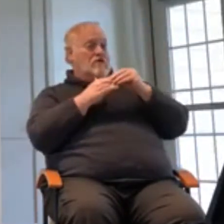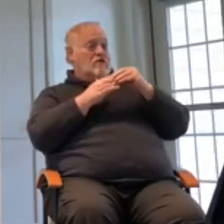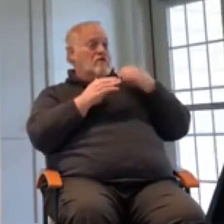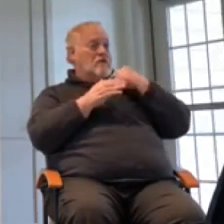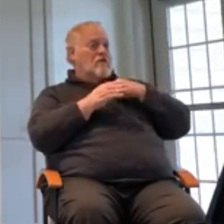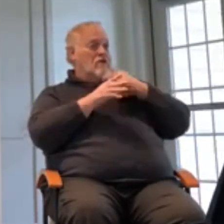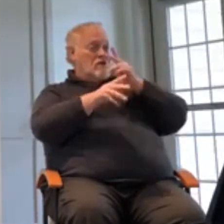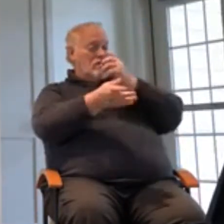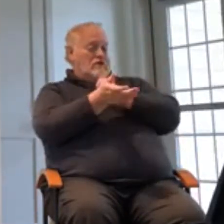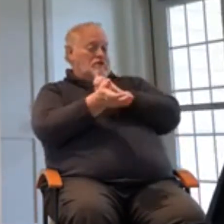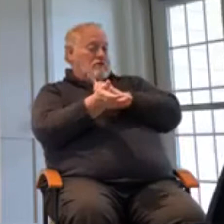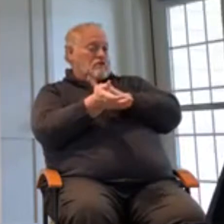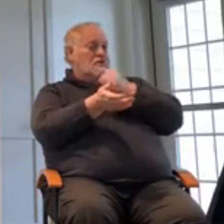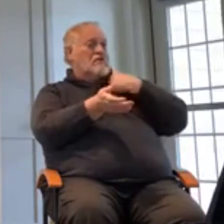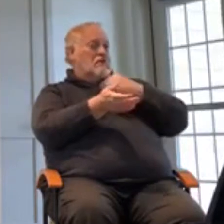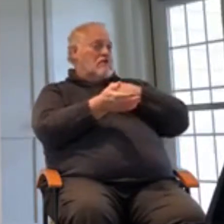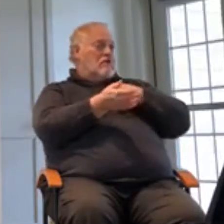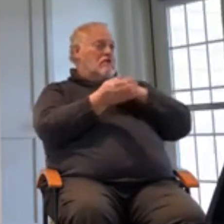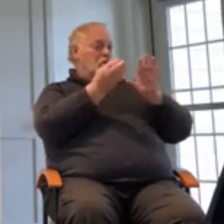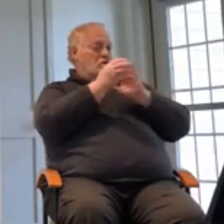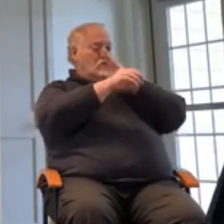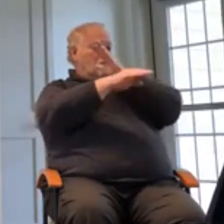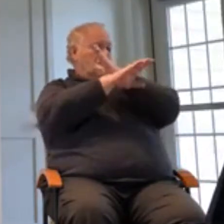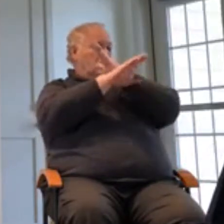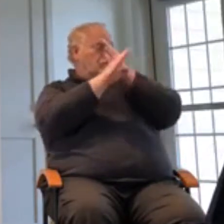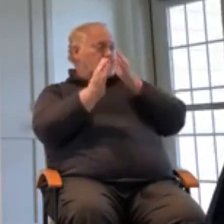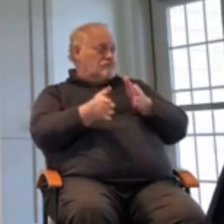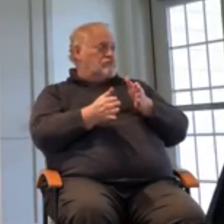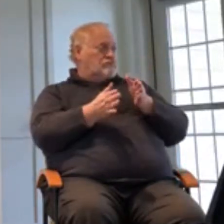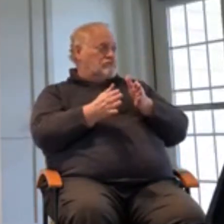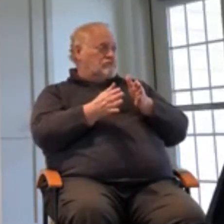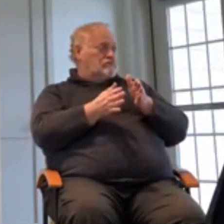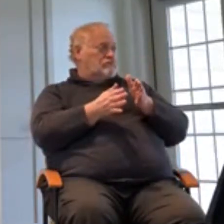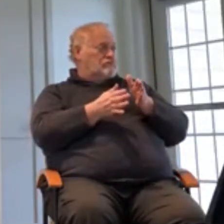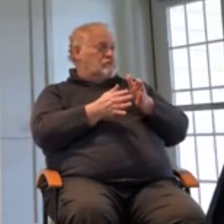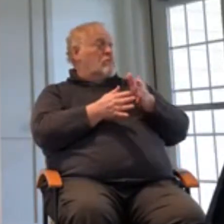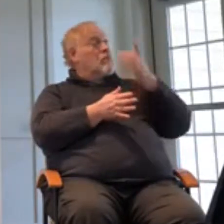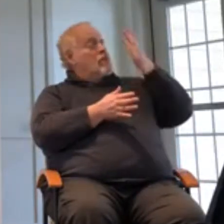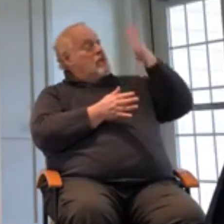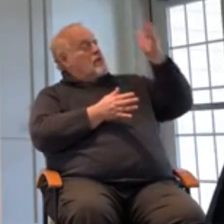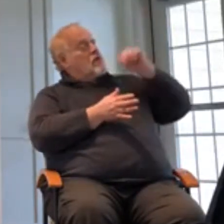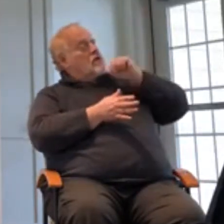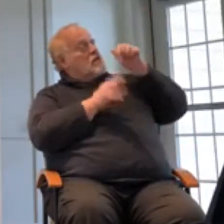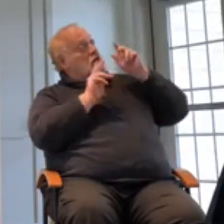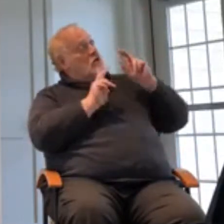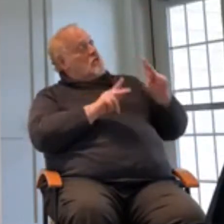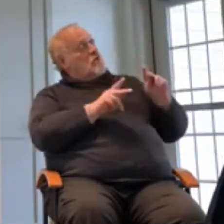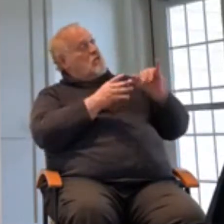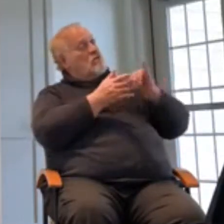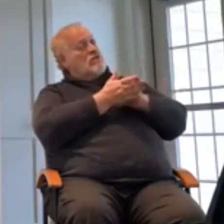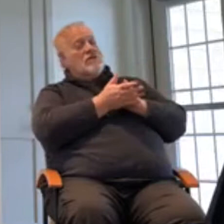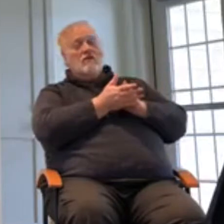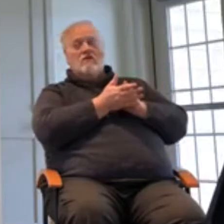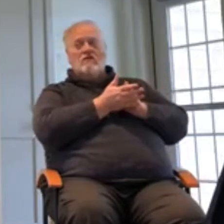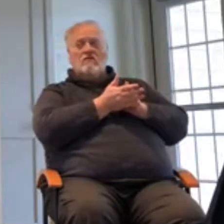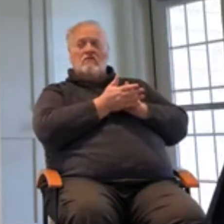our physician, our protector. So he's not somebody that just,